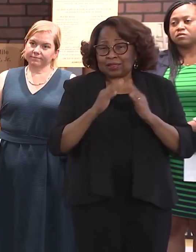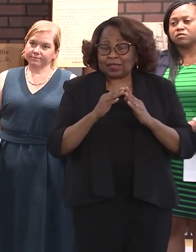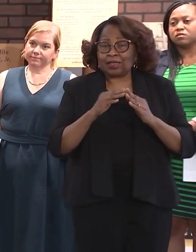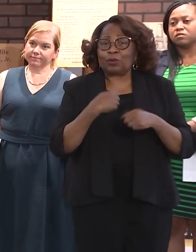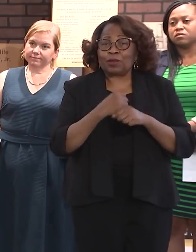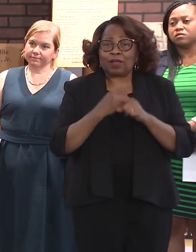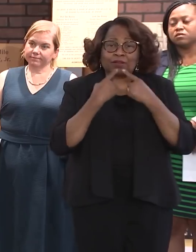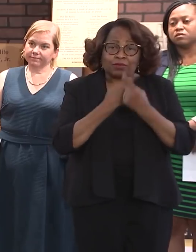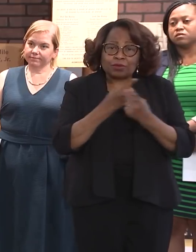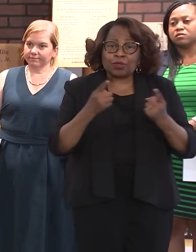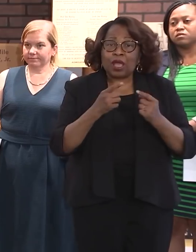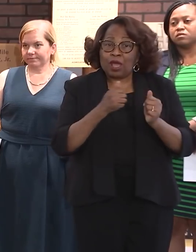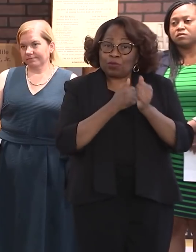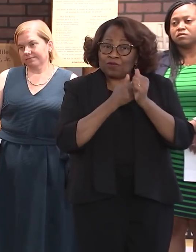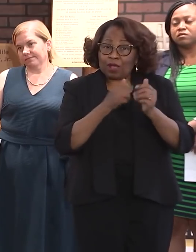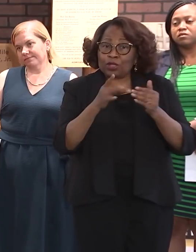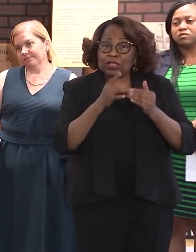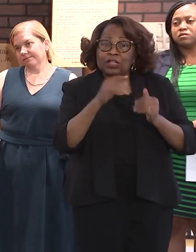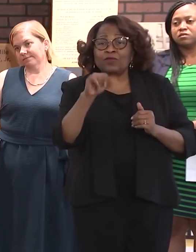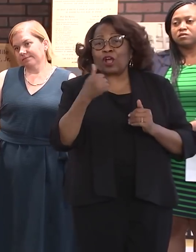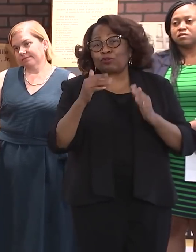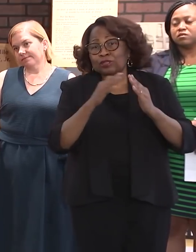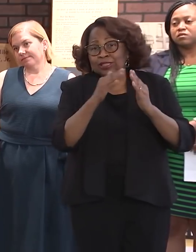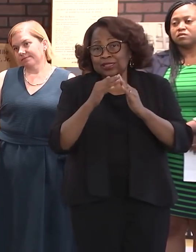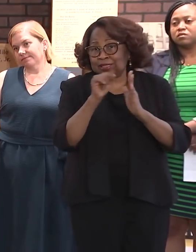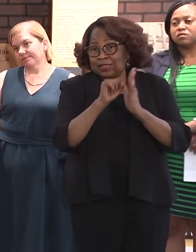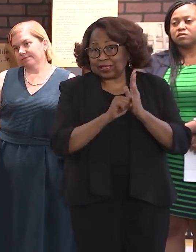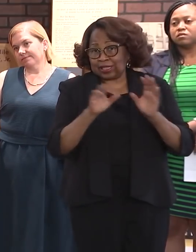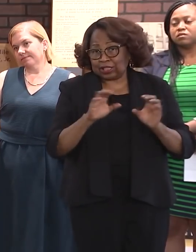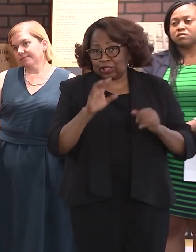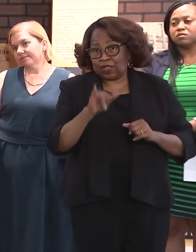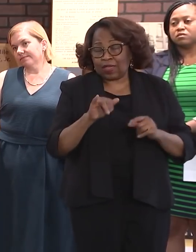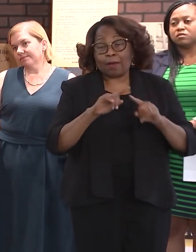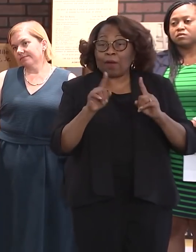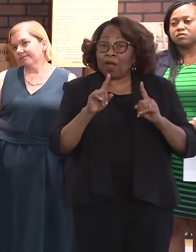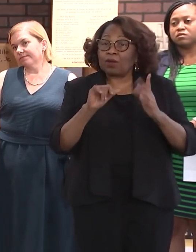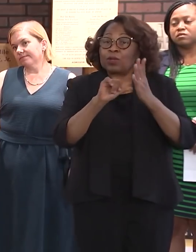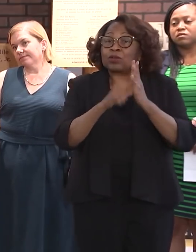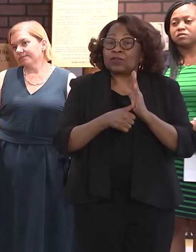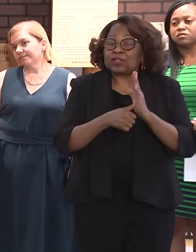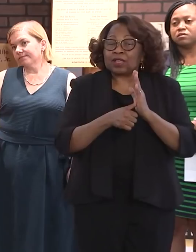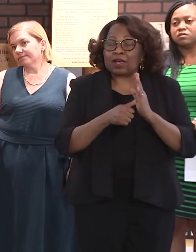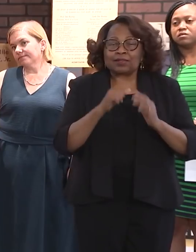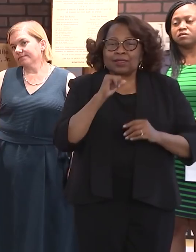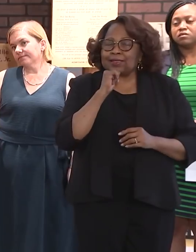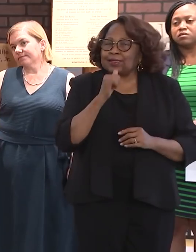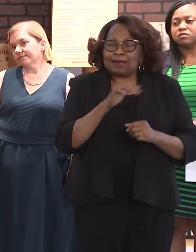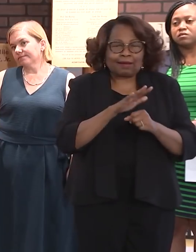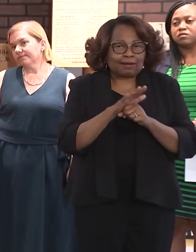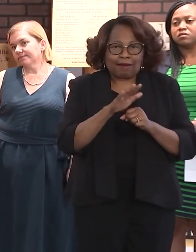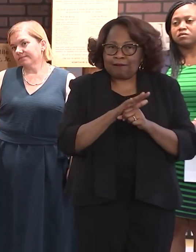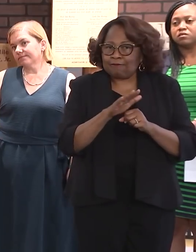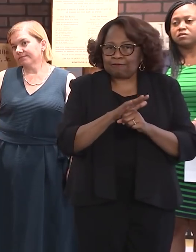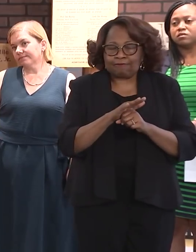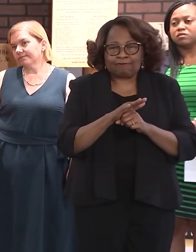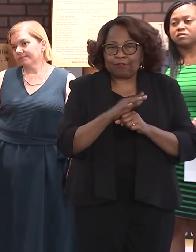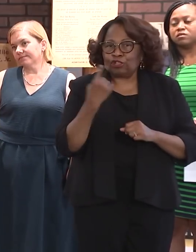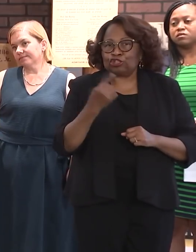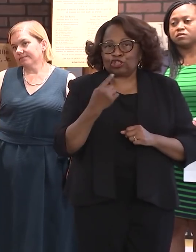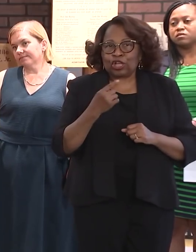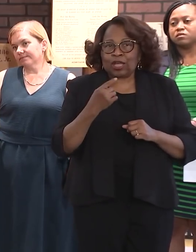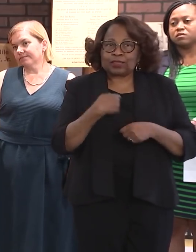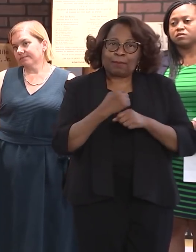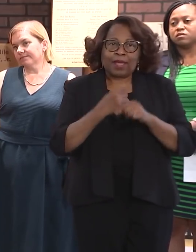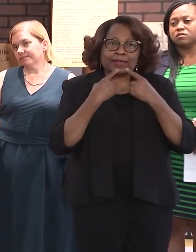following the lead of other cities and states that have already done so. But I want to emphasize that it's not enough to just make